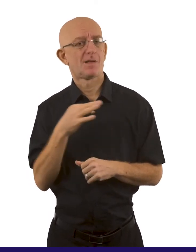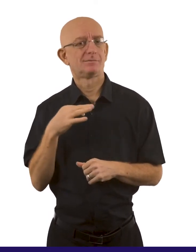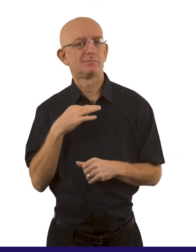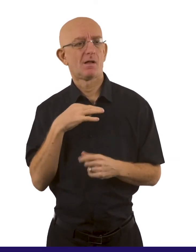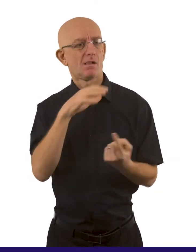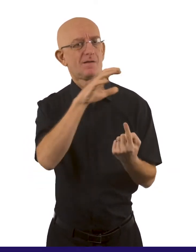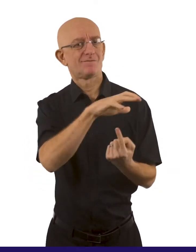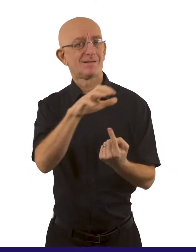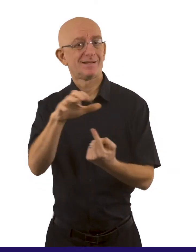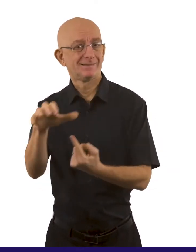Medical facilities.